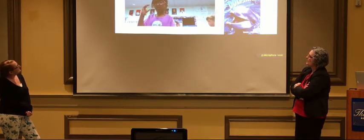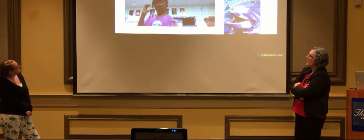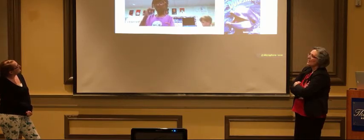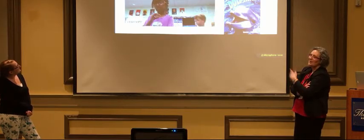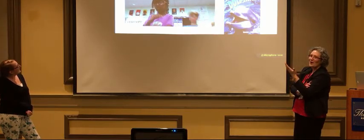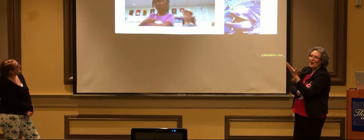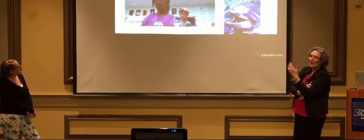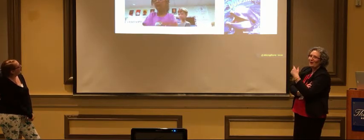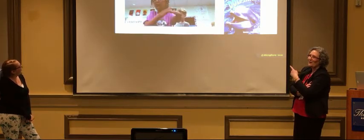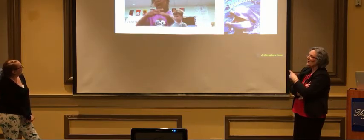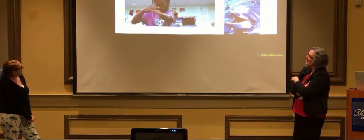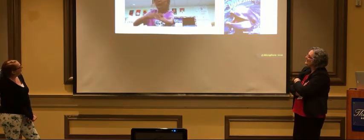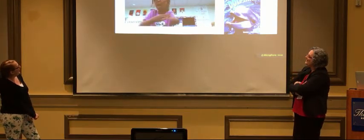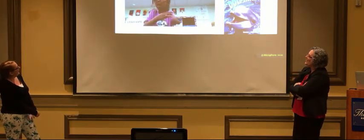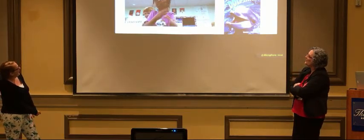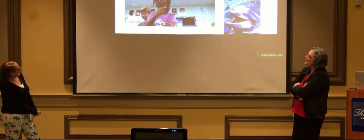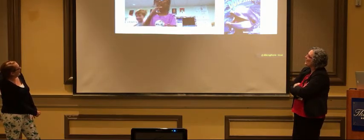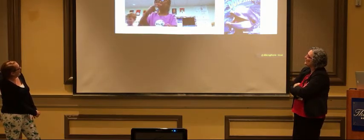I